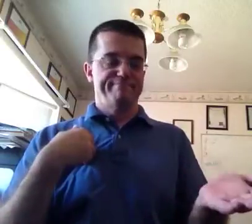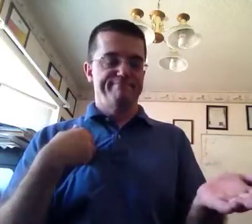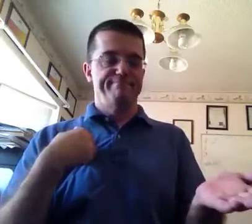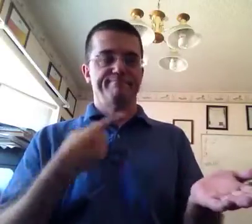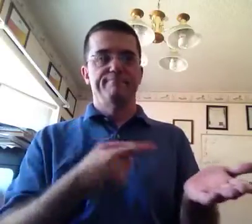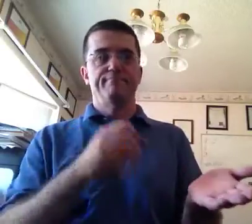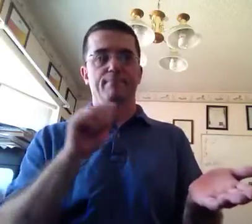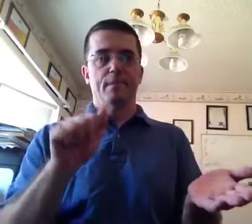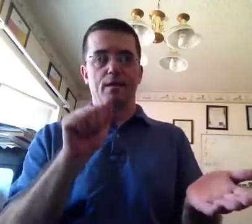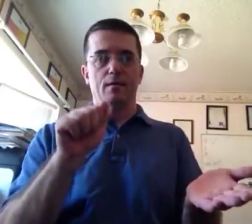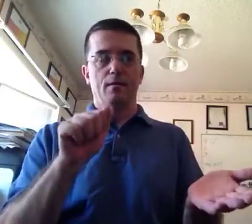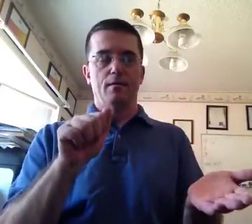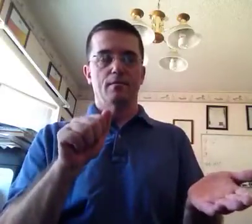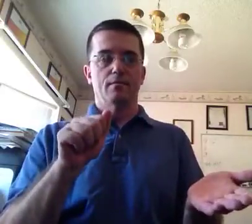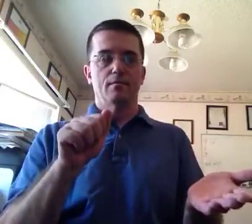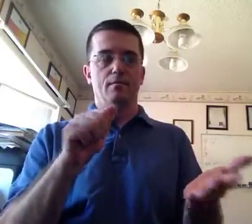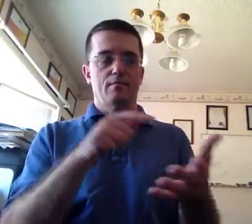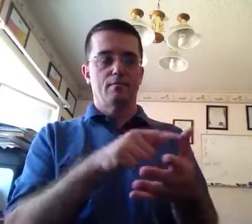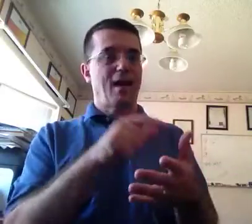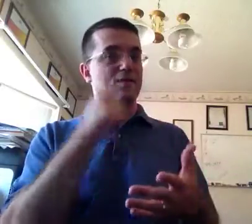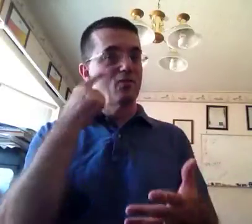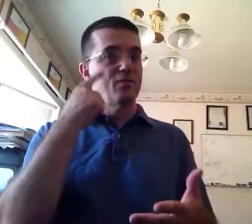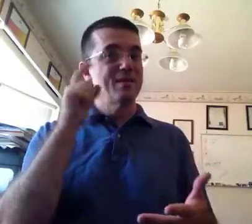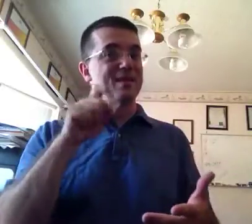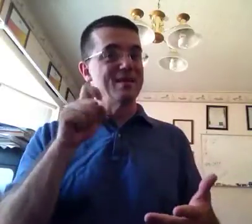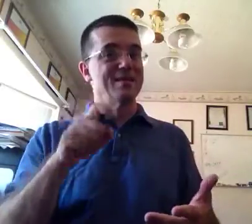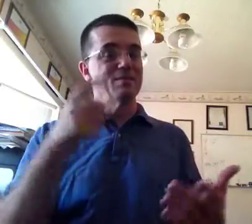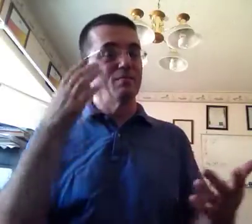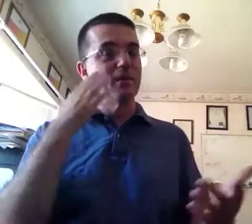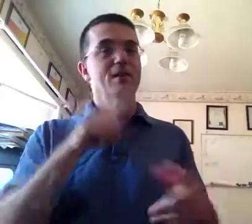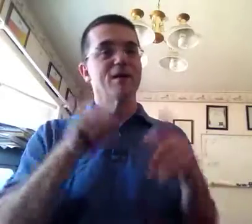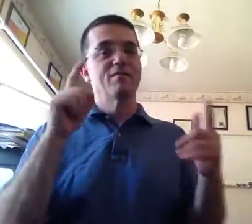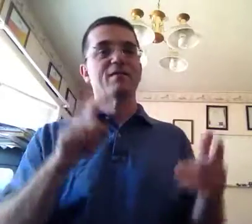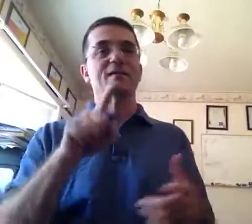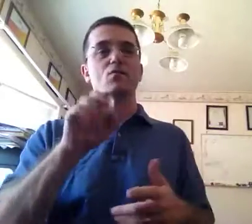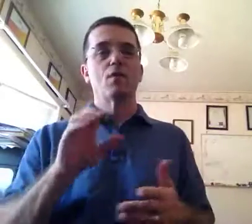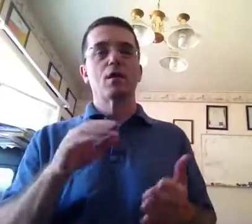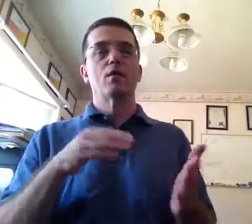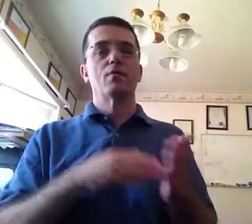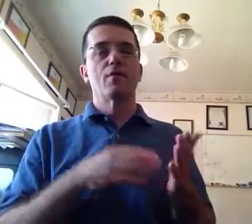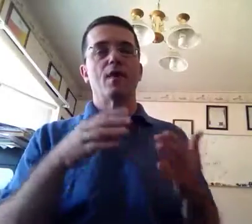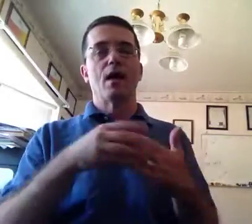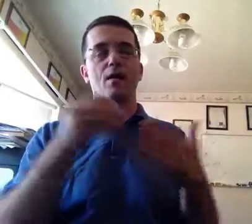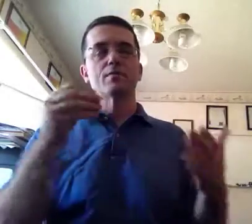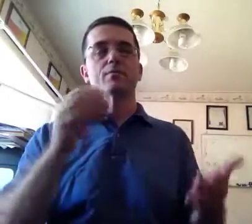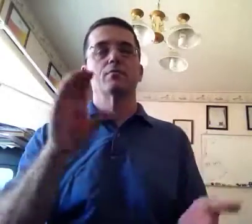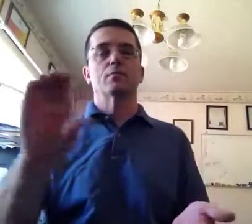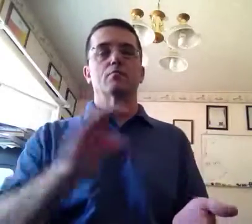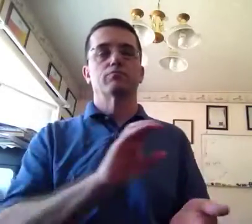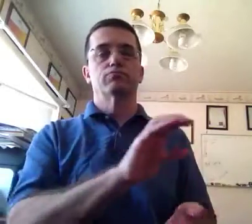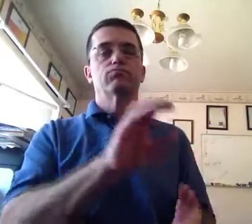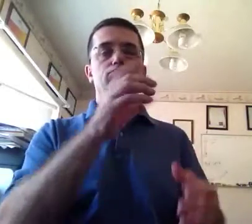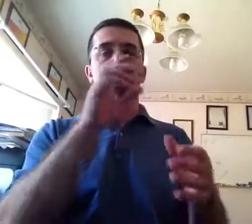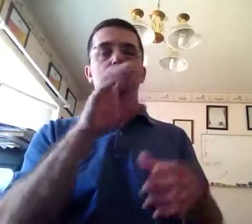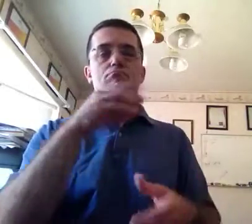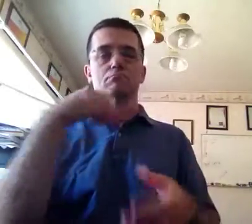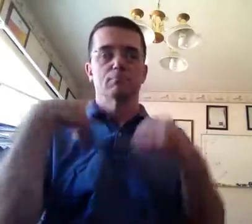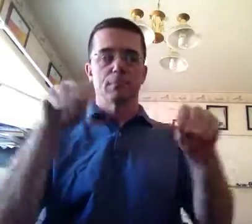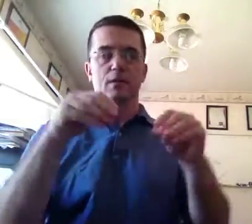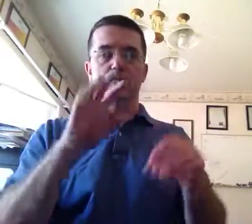I don't think he's going to, but if he needs $100,000, you can lay your hands on it pretty quick that way, right? Right. If Pop